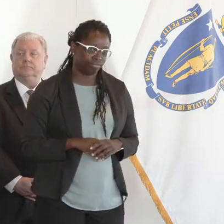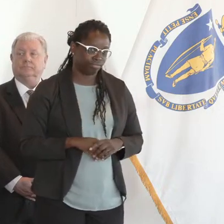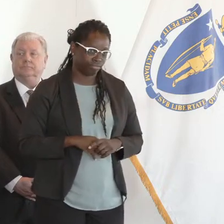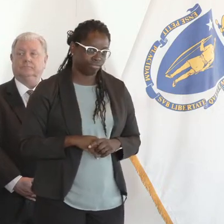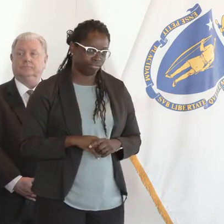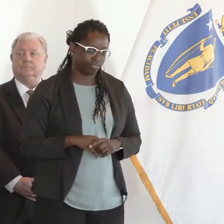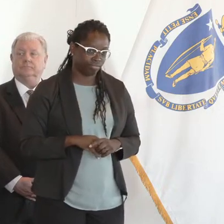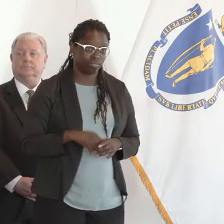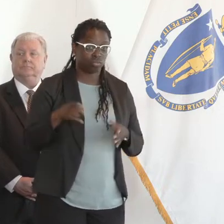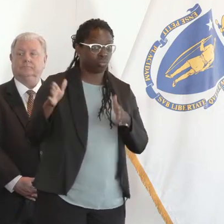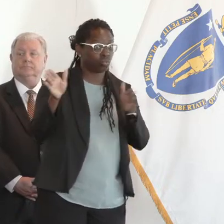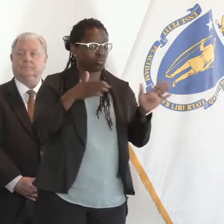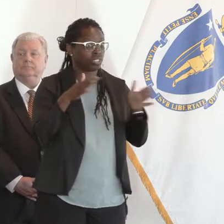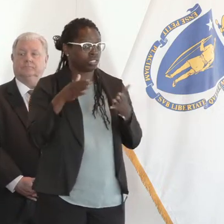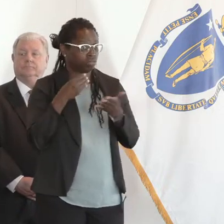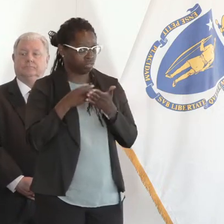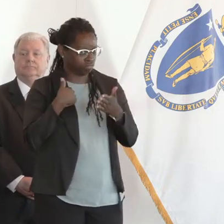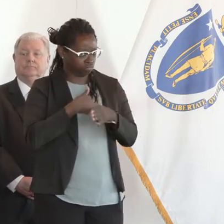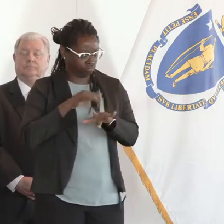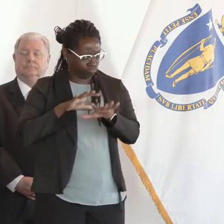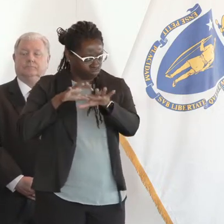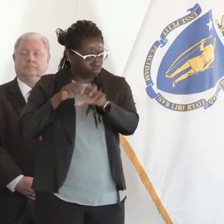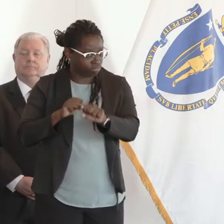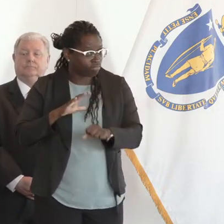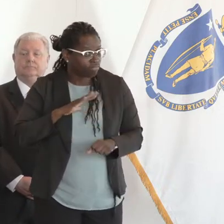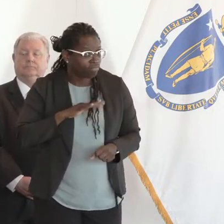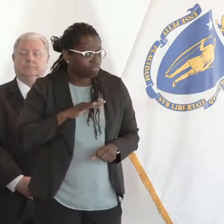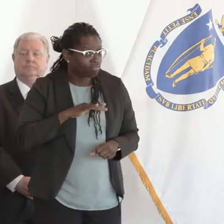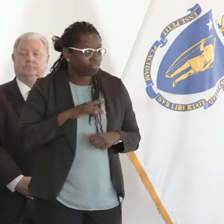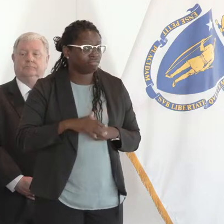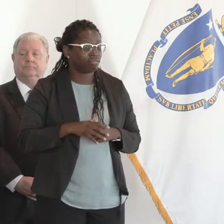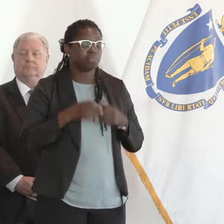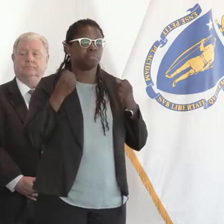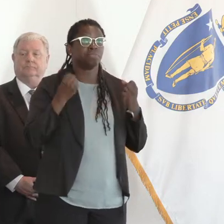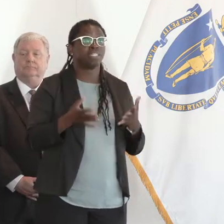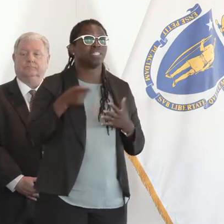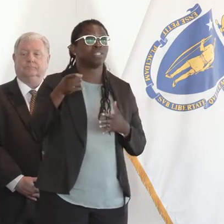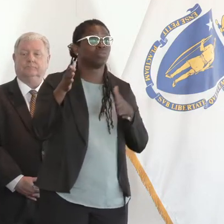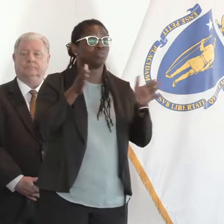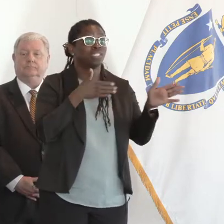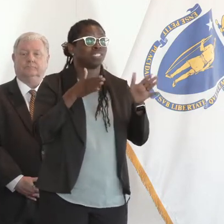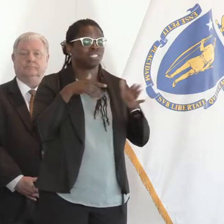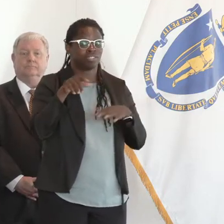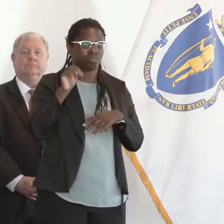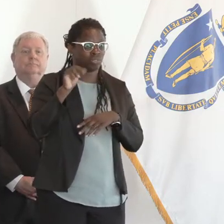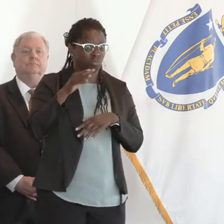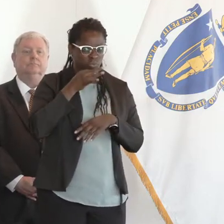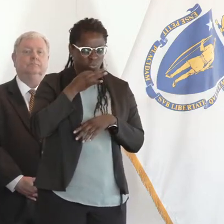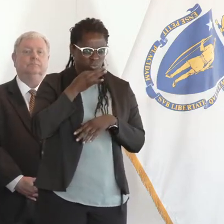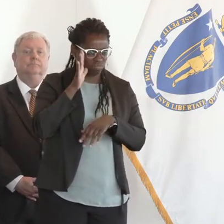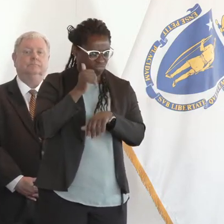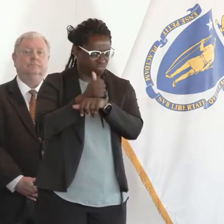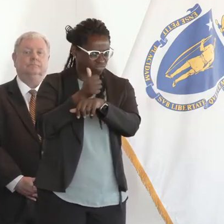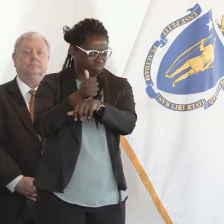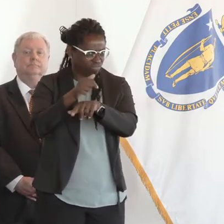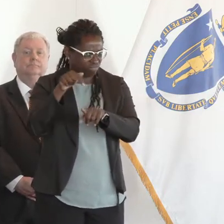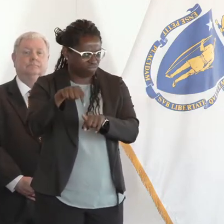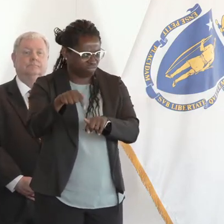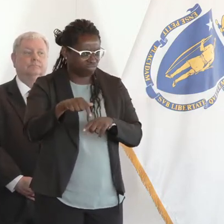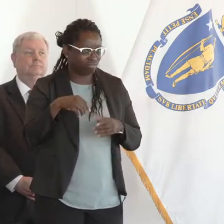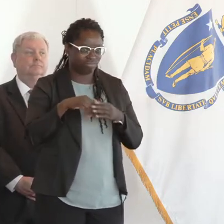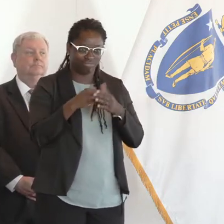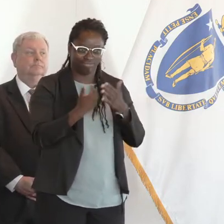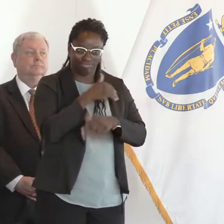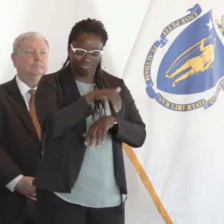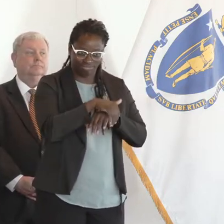all of those thousands of megawatts that will now be serving, or soon in a few years be serving, the New England area, Boston is